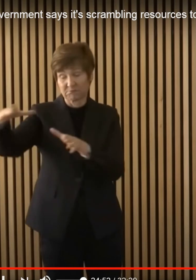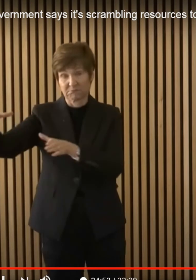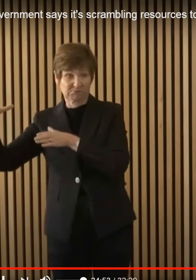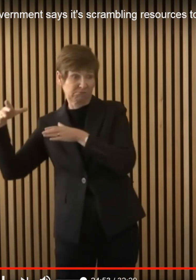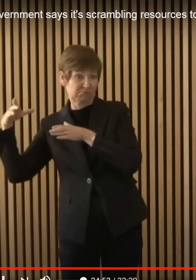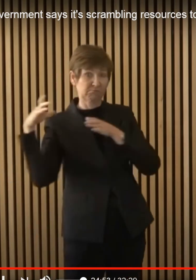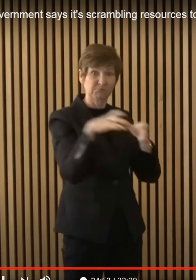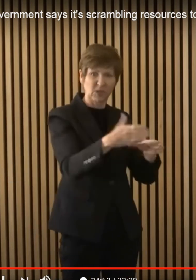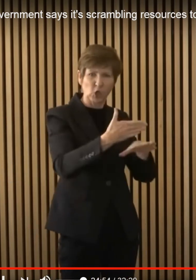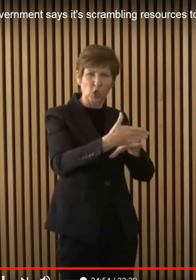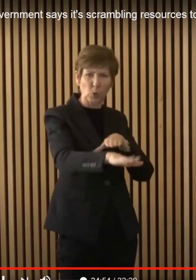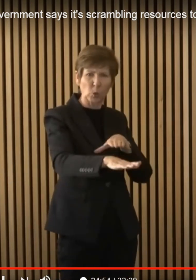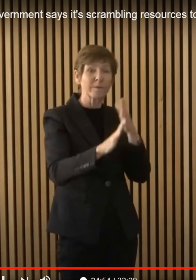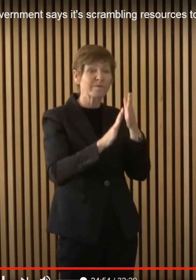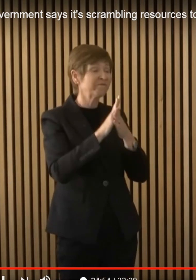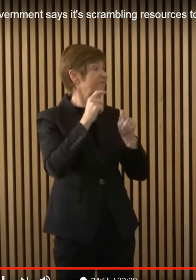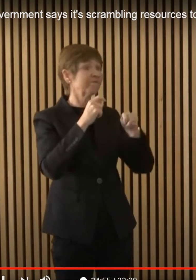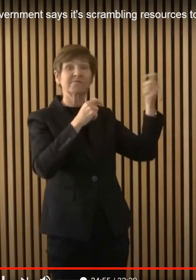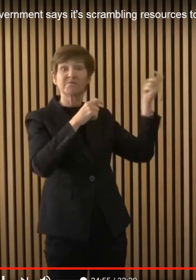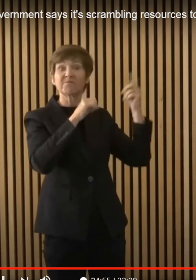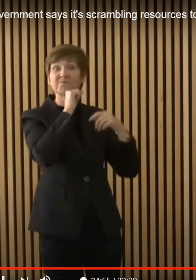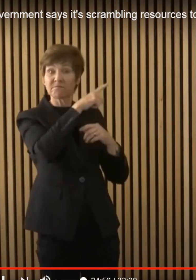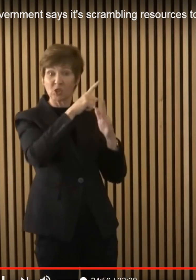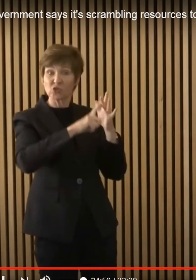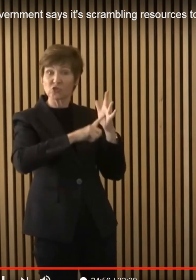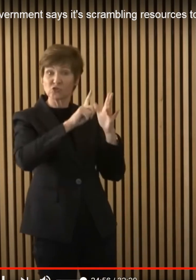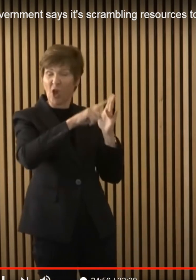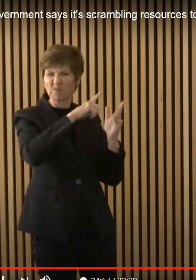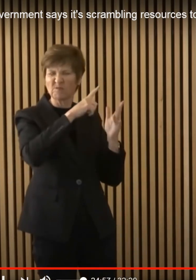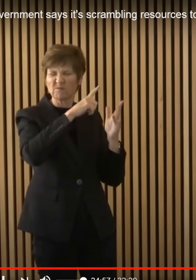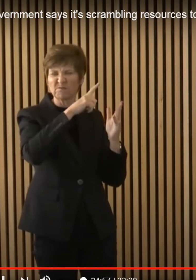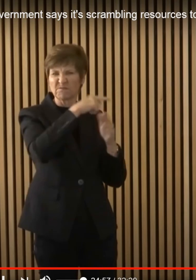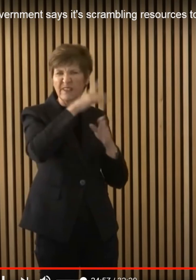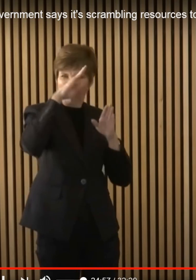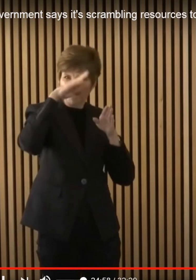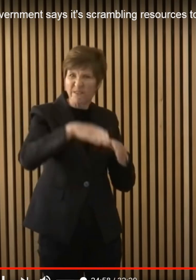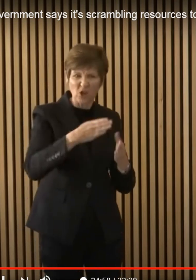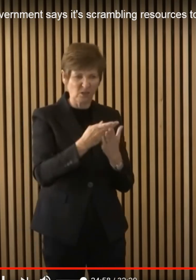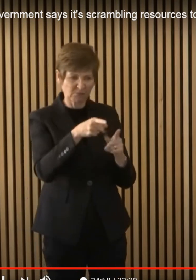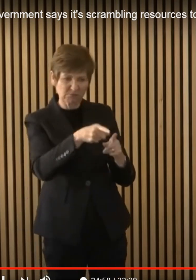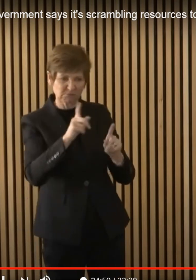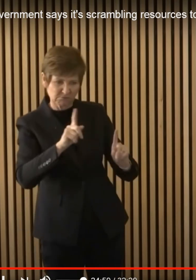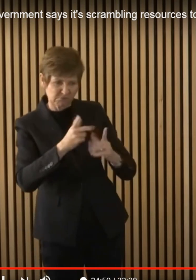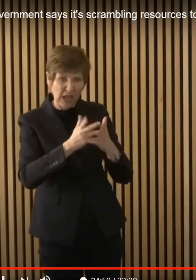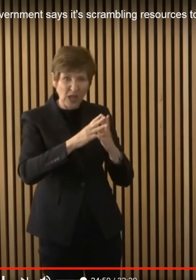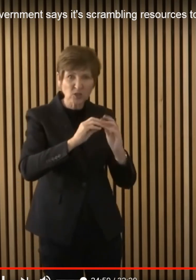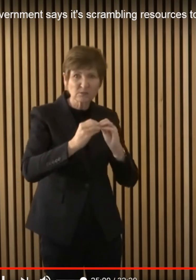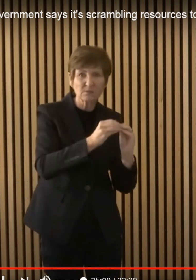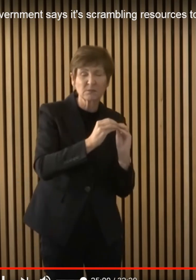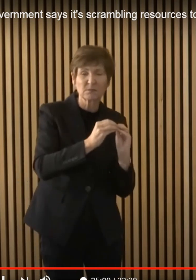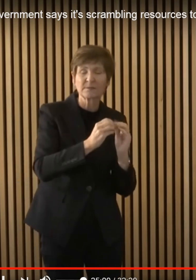his team is focusing on. And so as part of that, we were able over the weekend to arrange a meeting